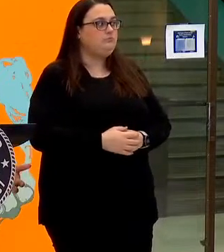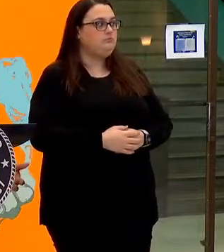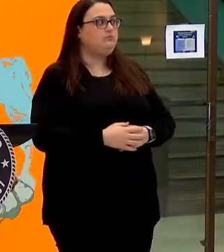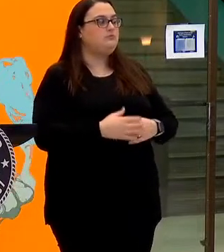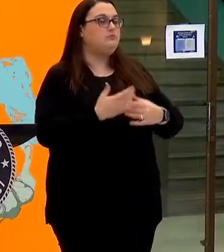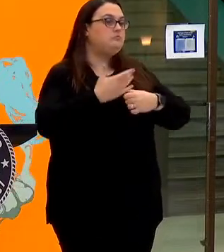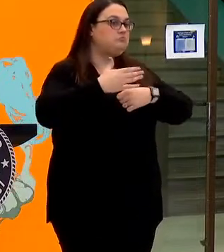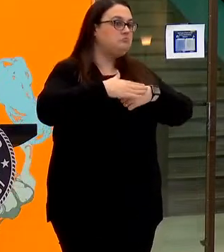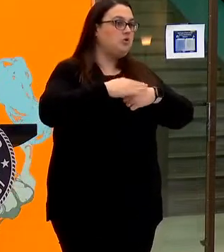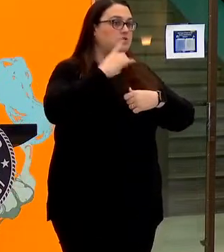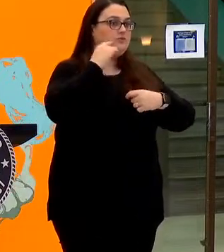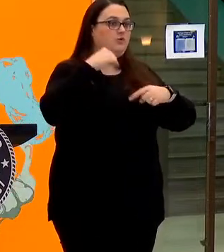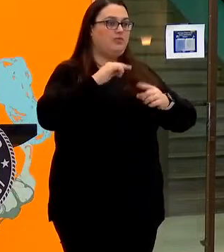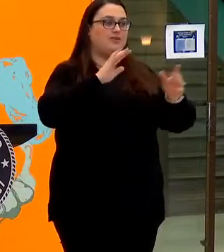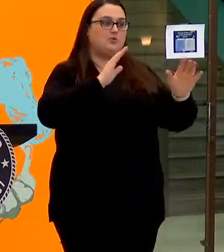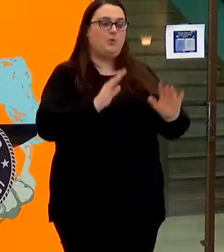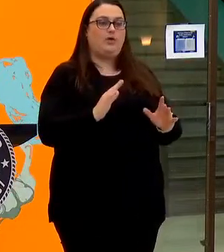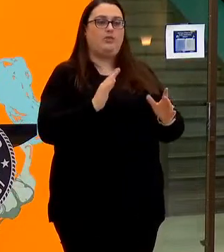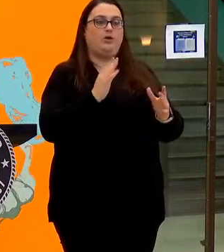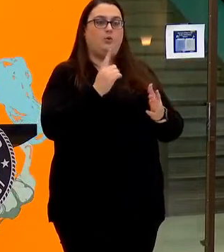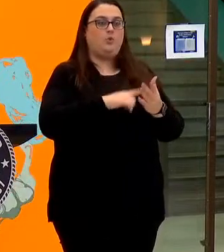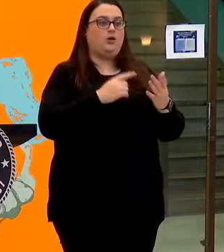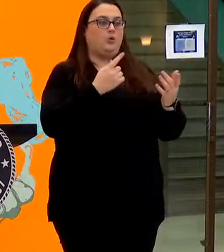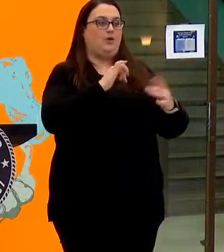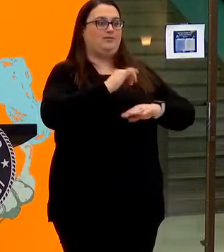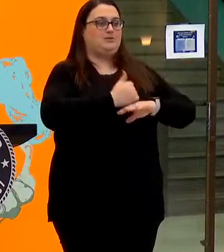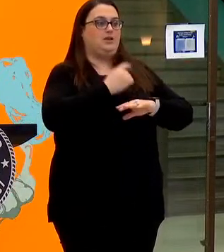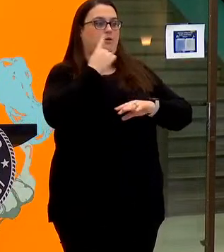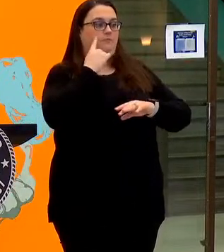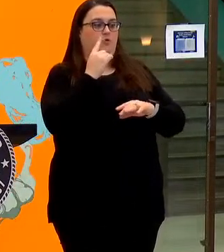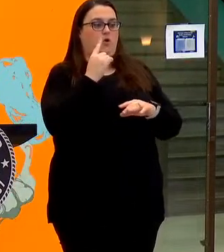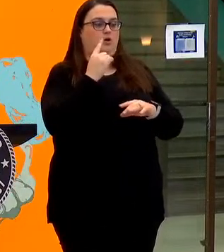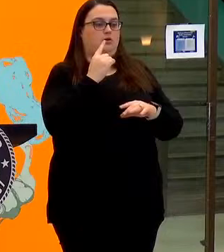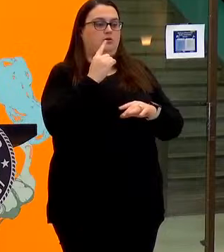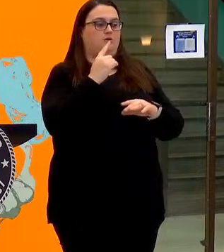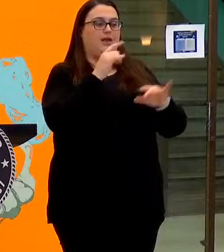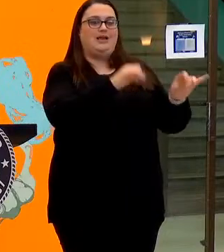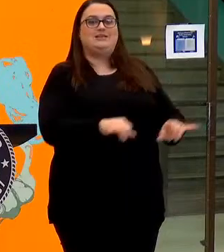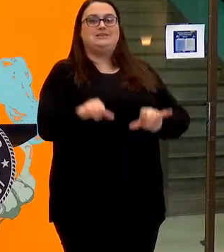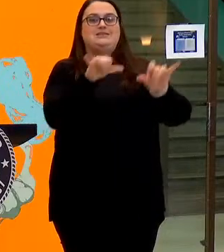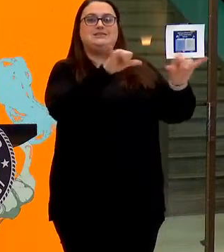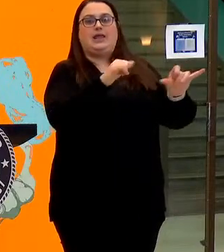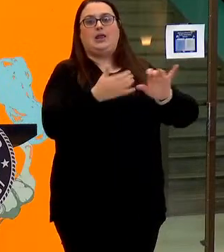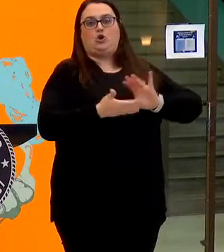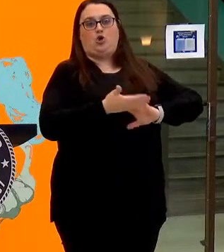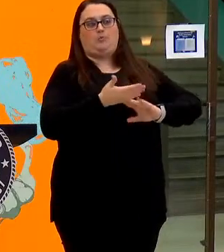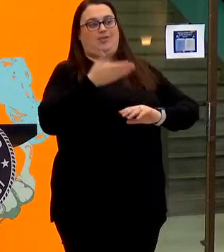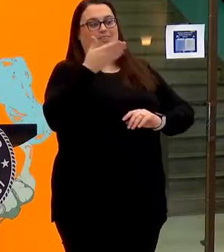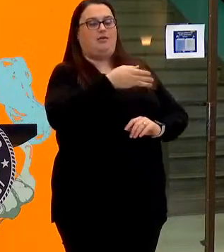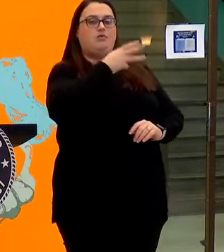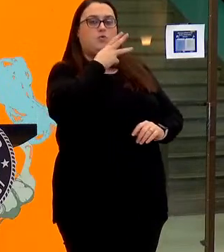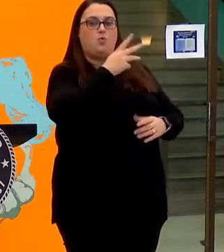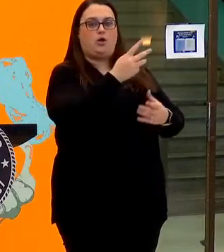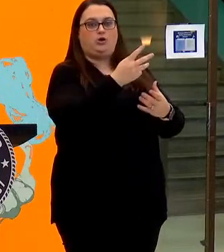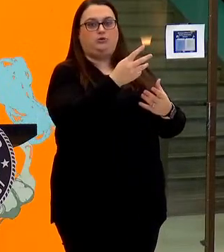talked about precautions for this weather event. What precautions are we putting in place for standard operations at the water treatment